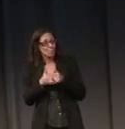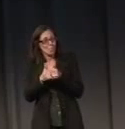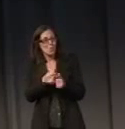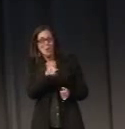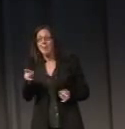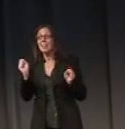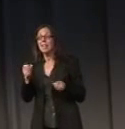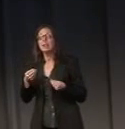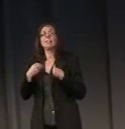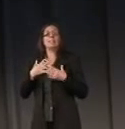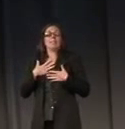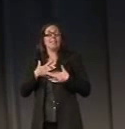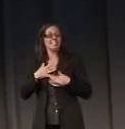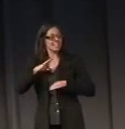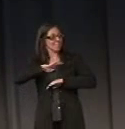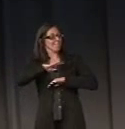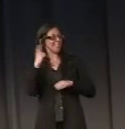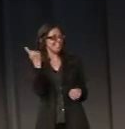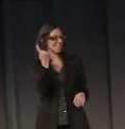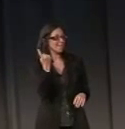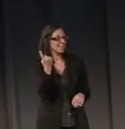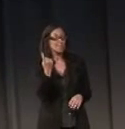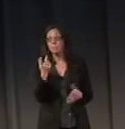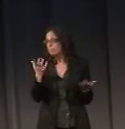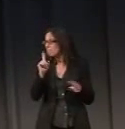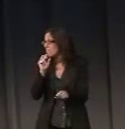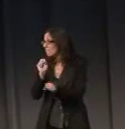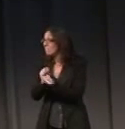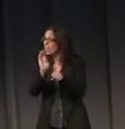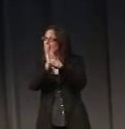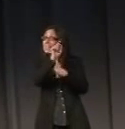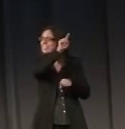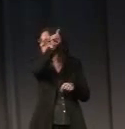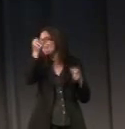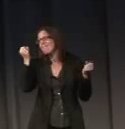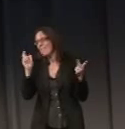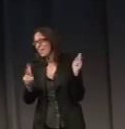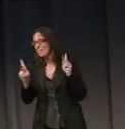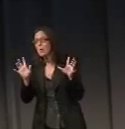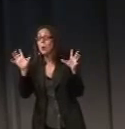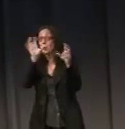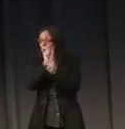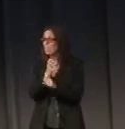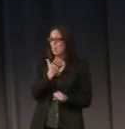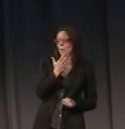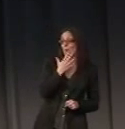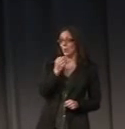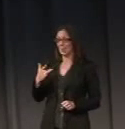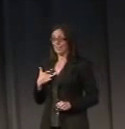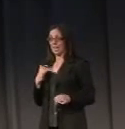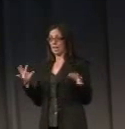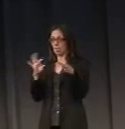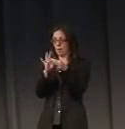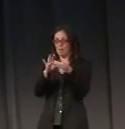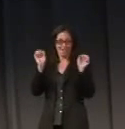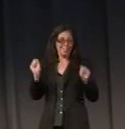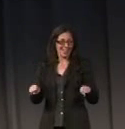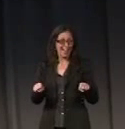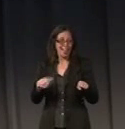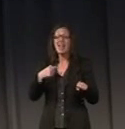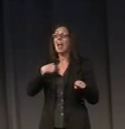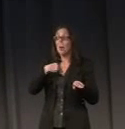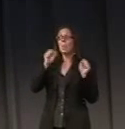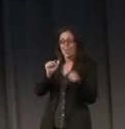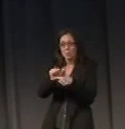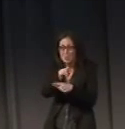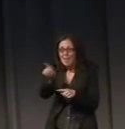in industry that color emotion associations are highly trainable, and we exploit them. Various